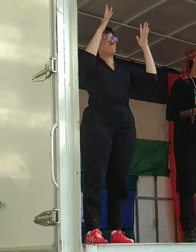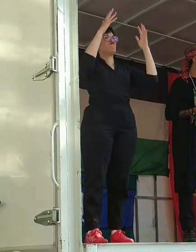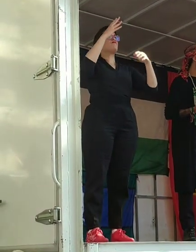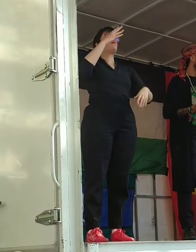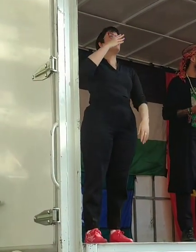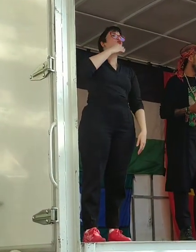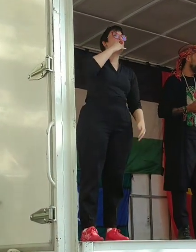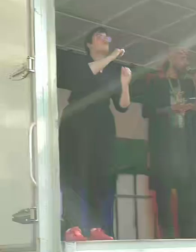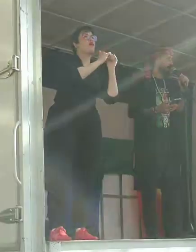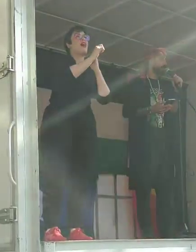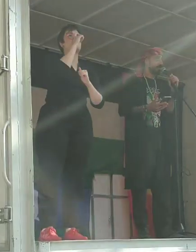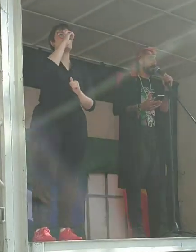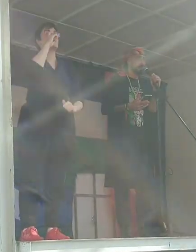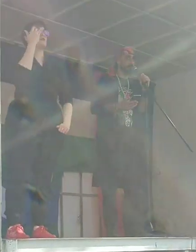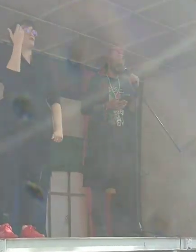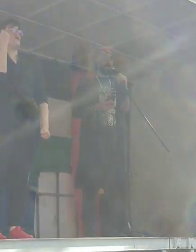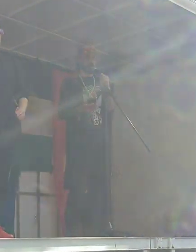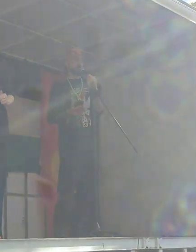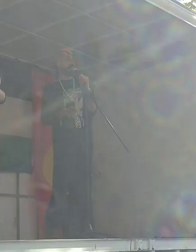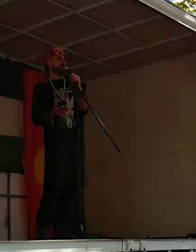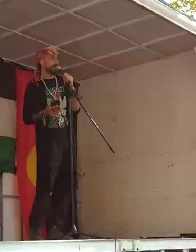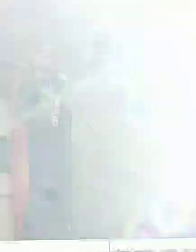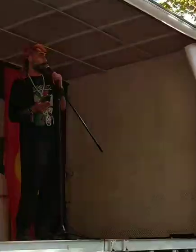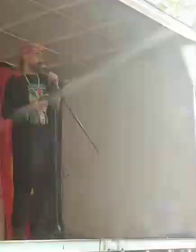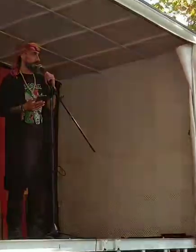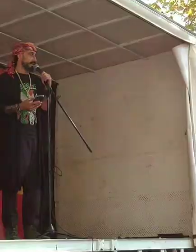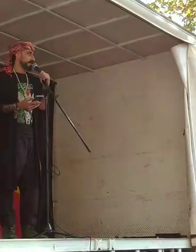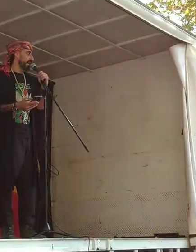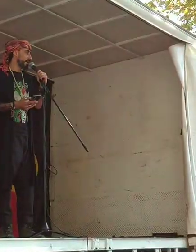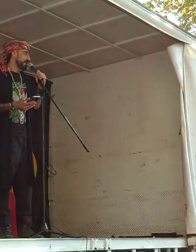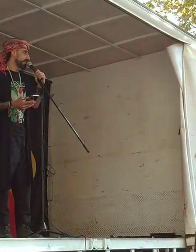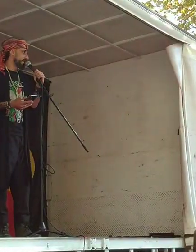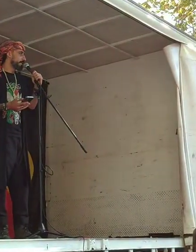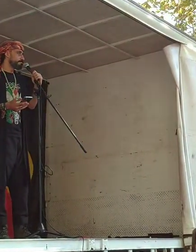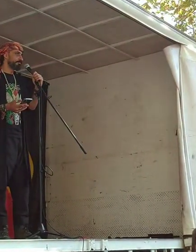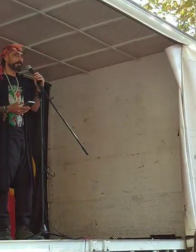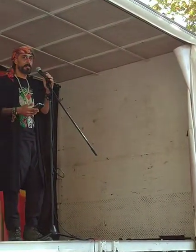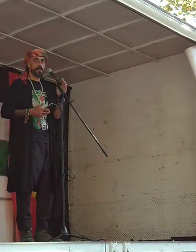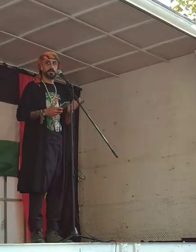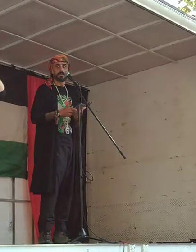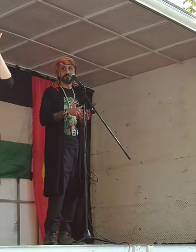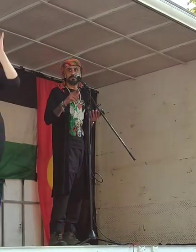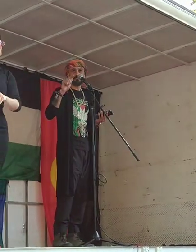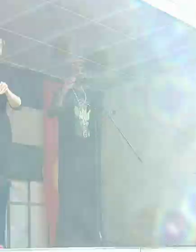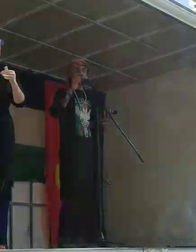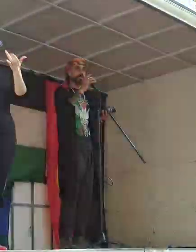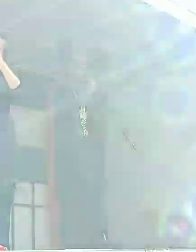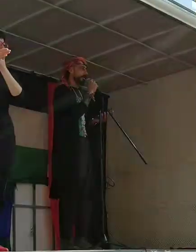and sisters. Lately has been doing amazing work interacting some Zionist supporters and Zionist entity.